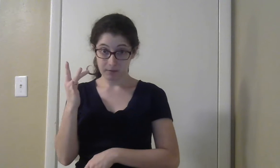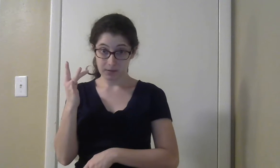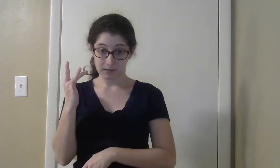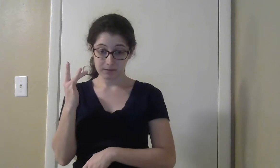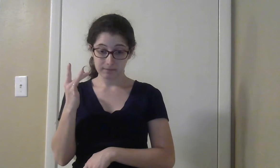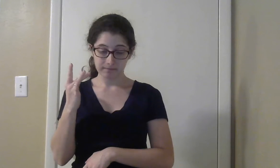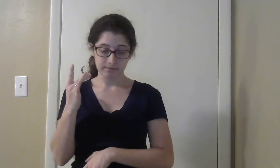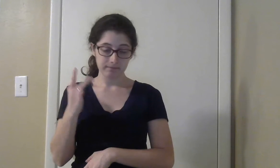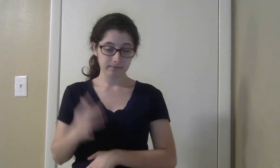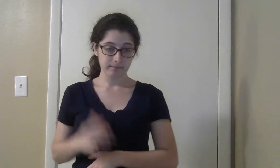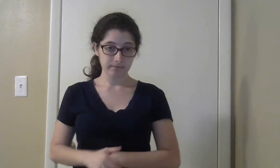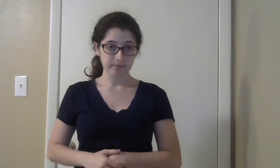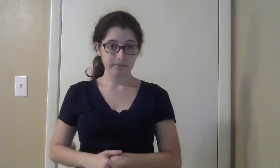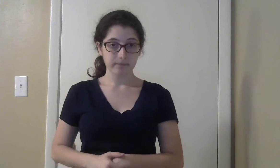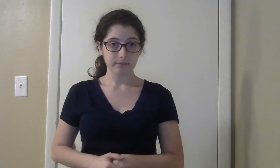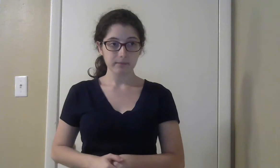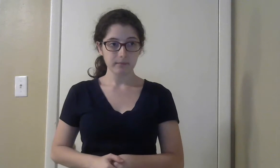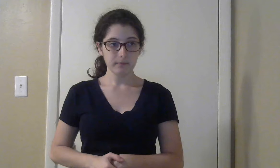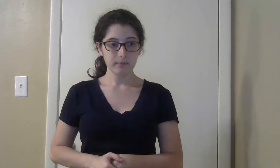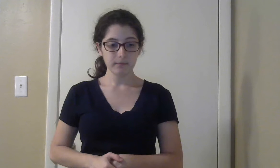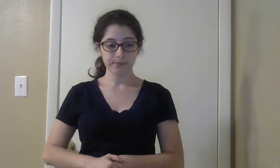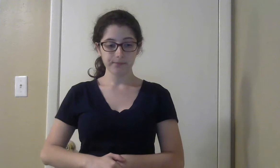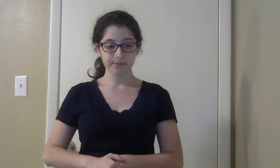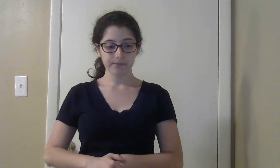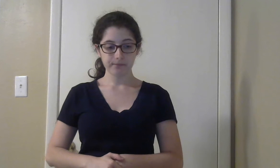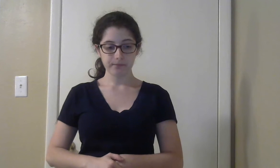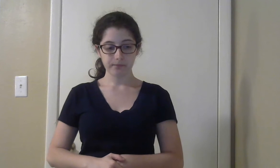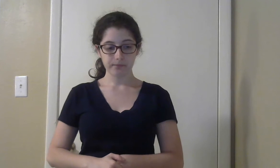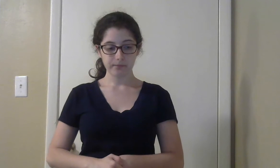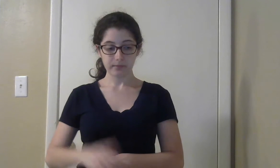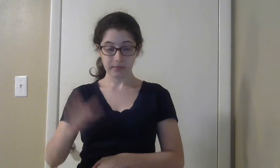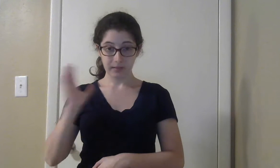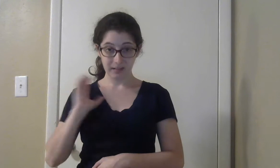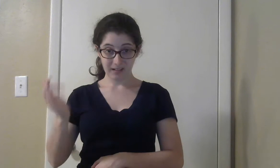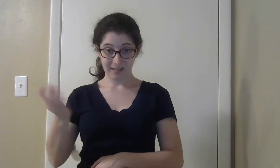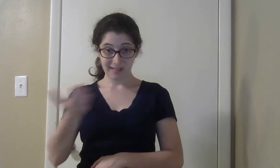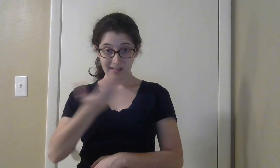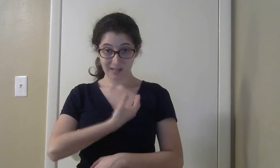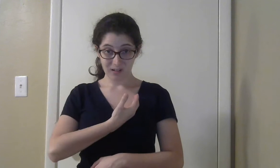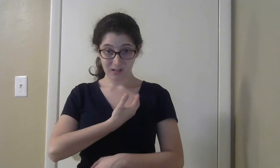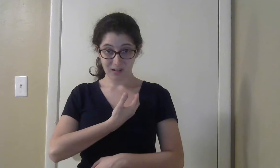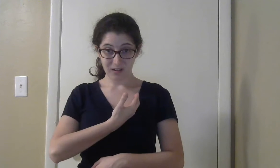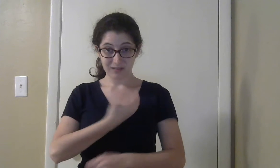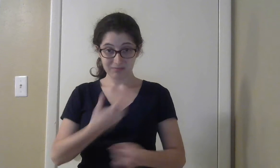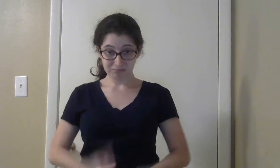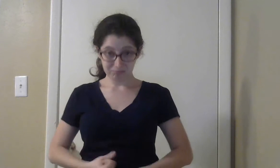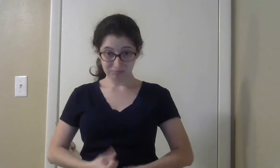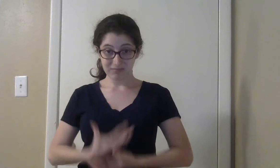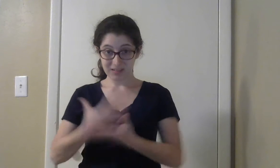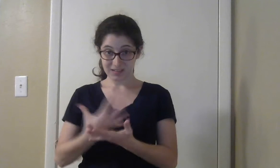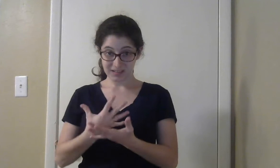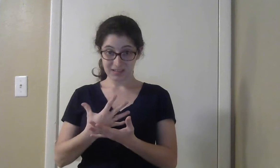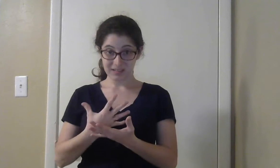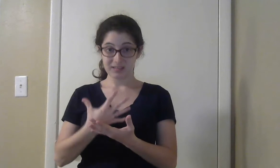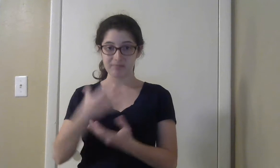intensify our expression of need for something greater, namely